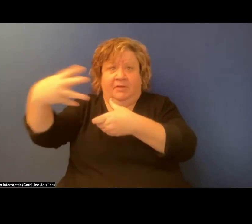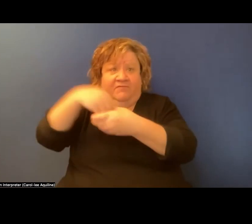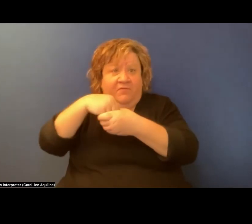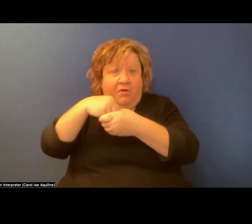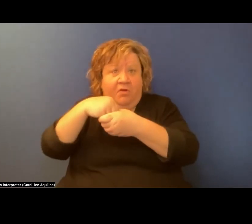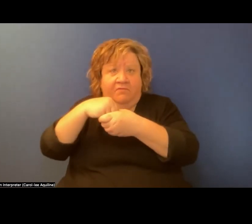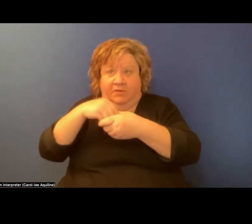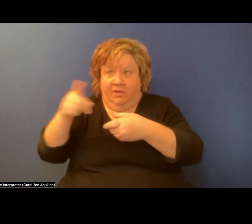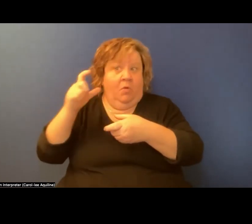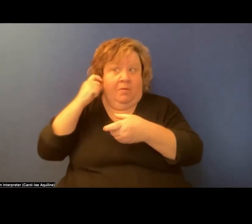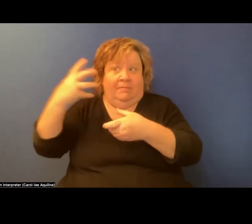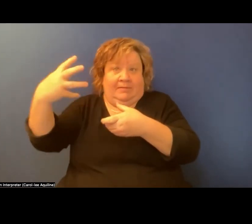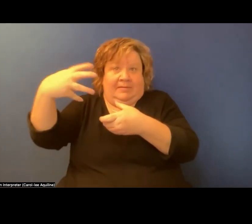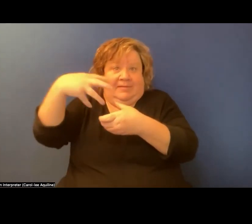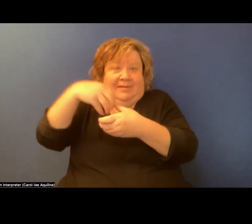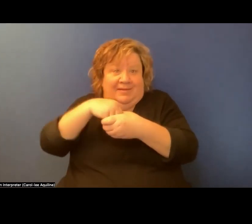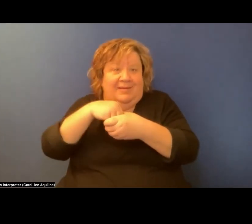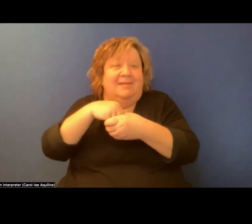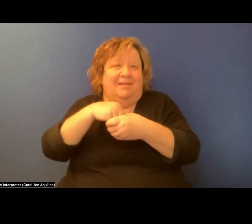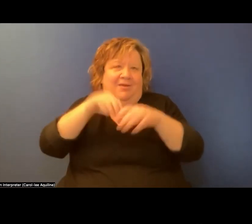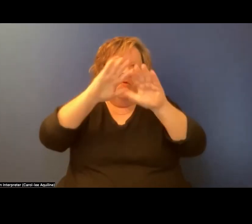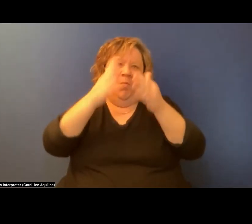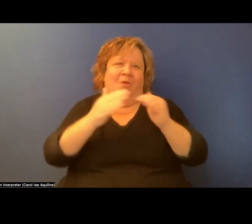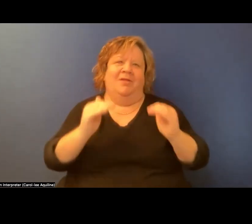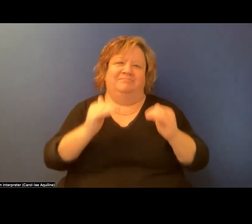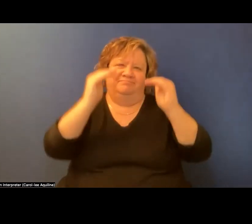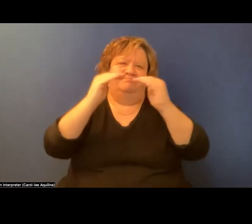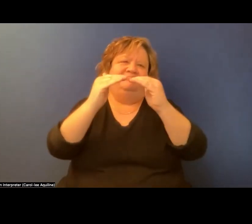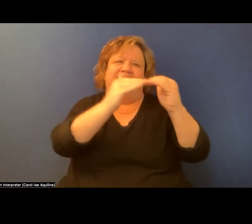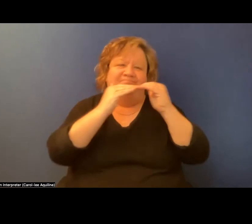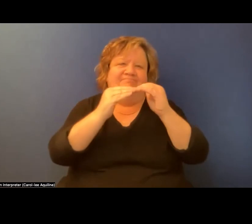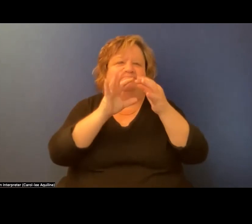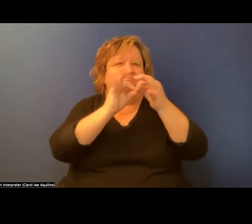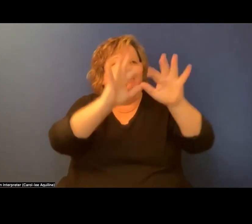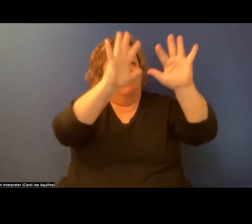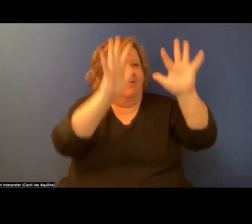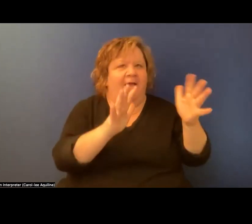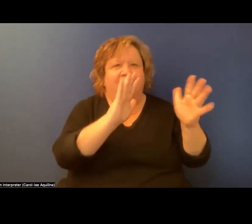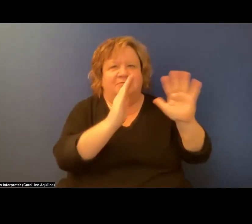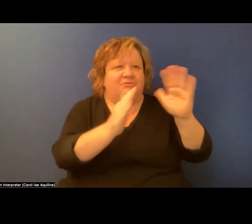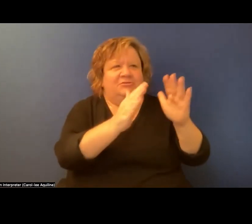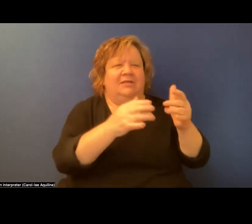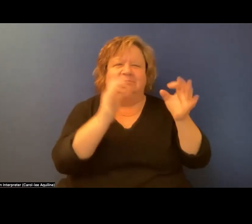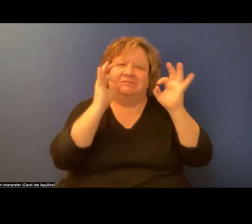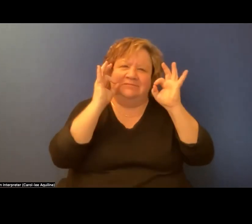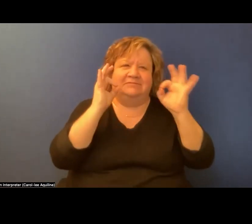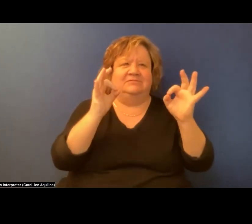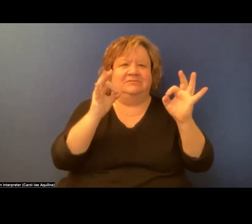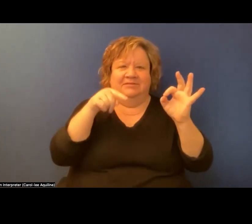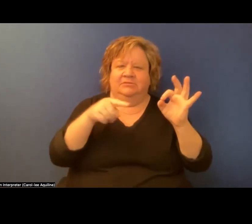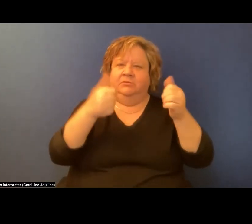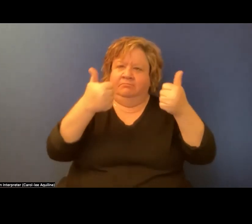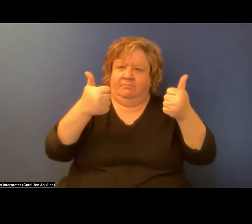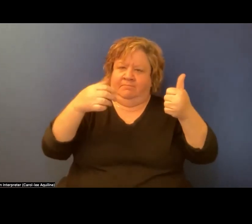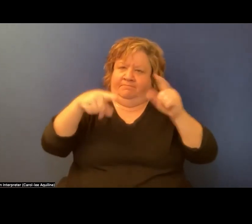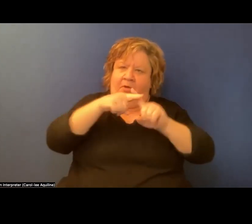climate resilience, and place for all of us to live. So now we close